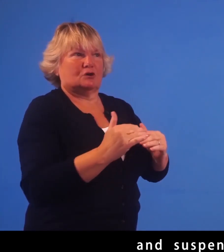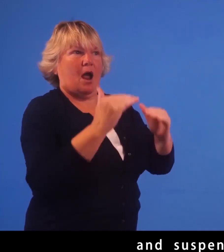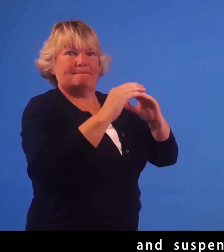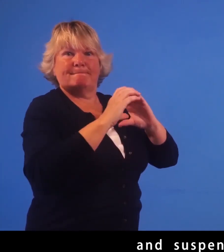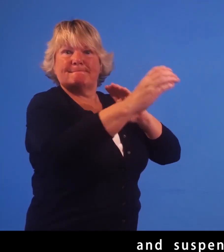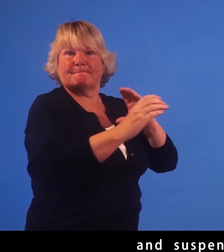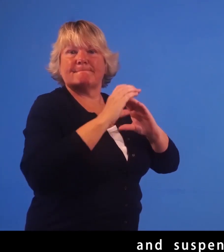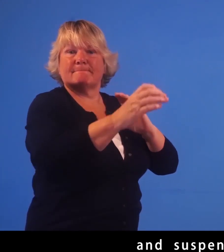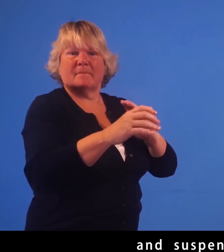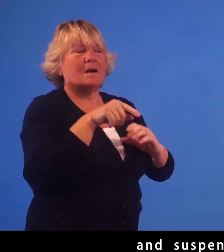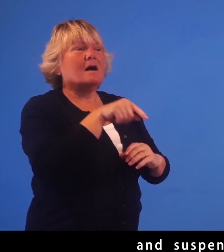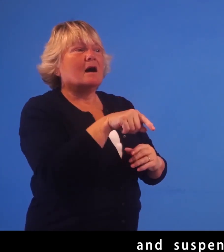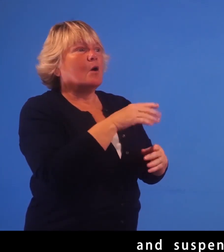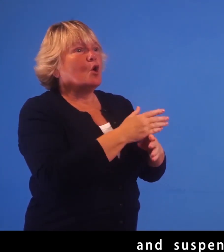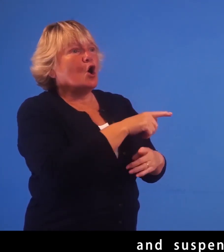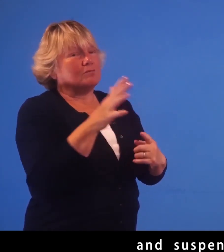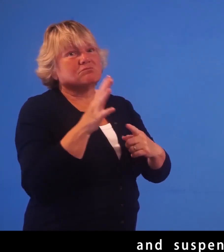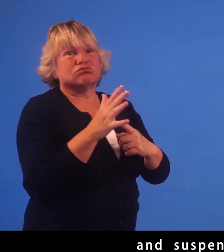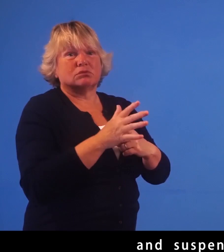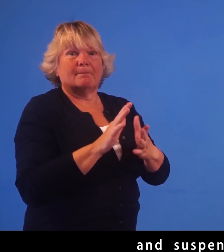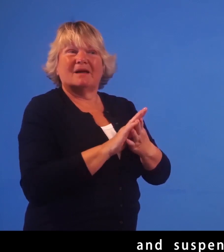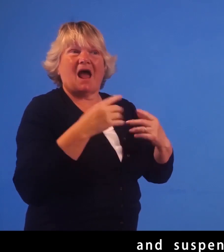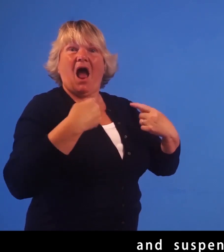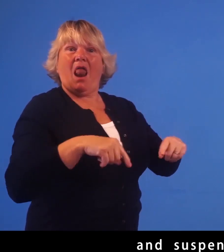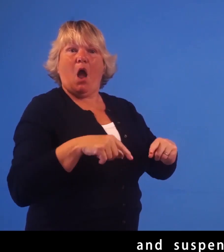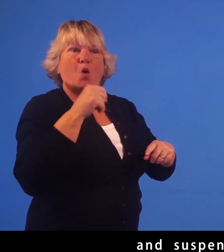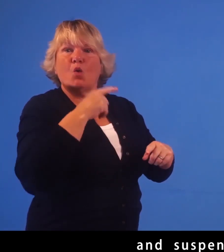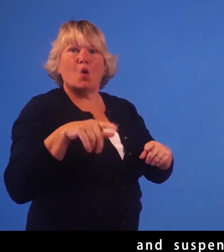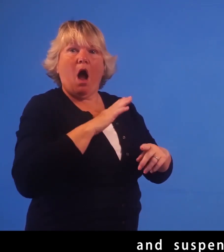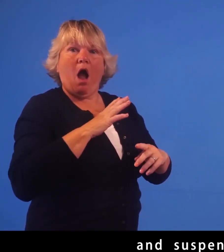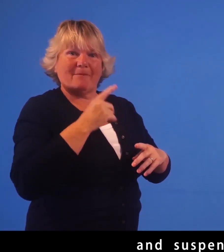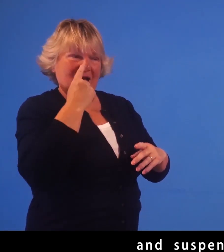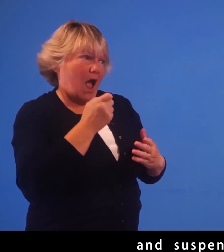and suspension bridges, work that enabled military advancement.